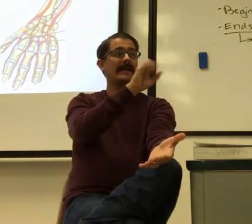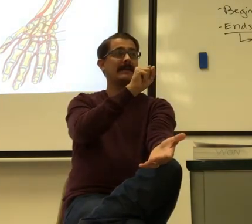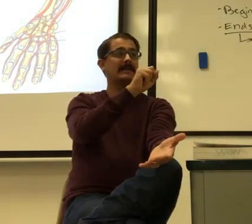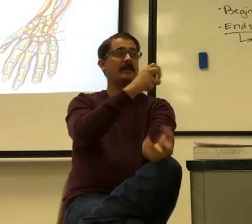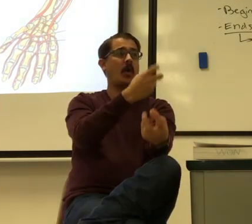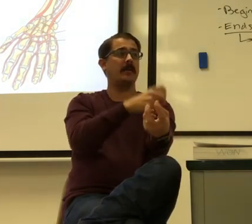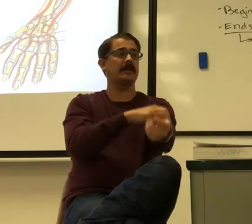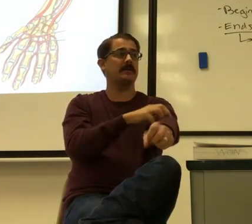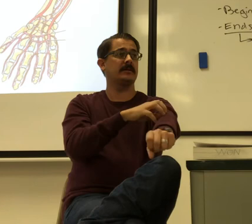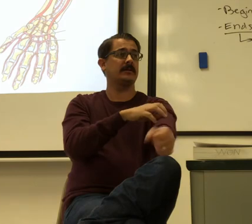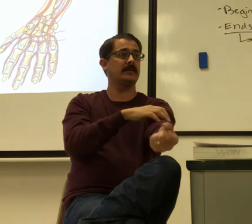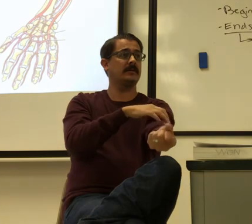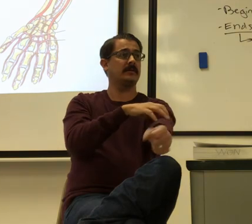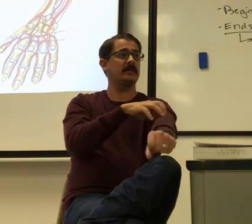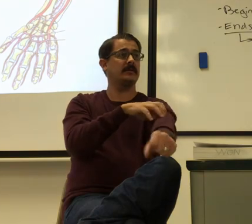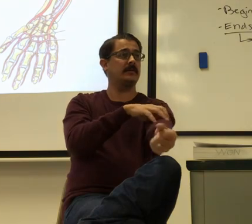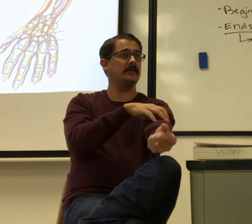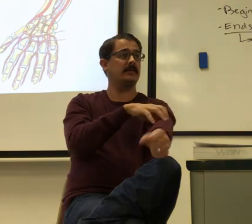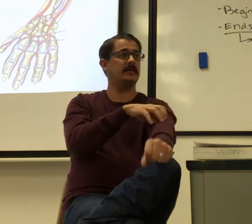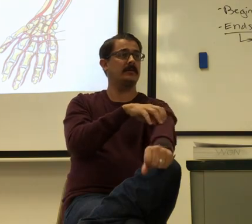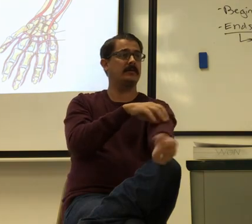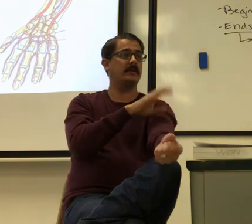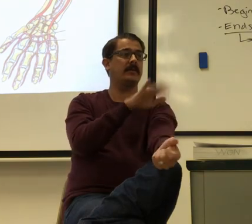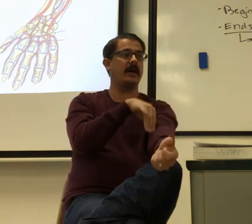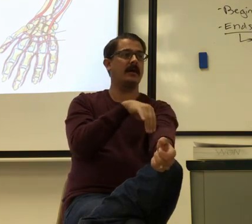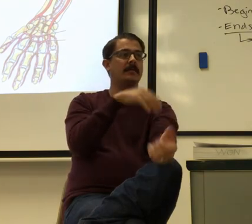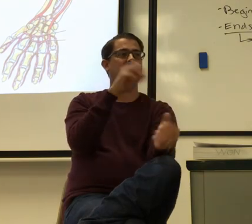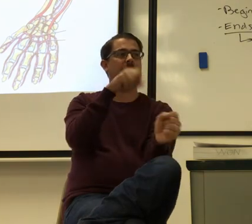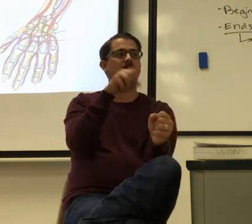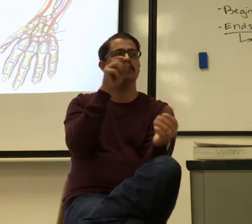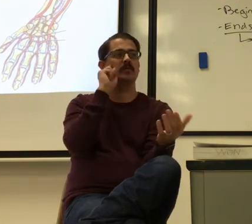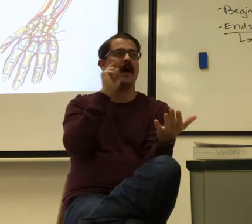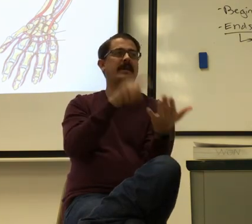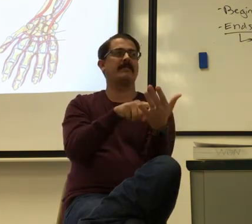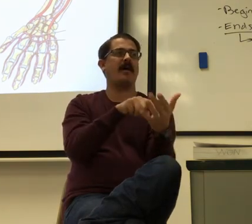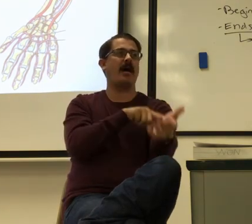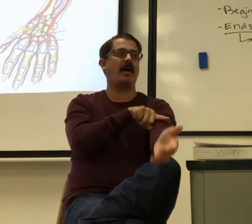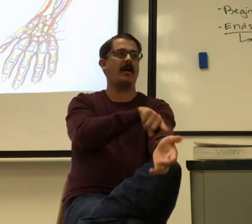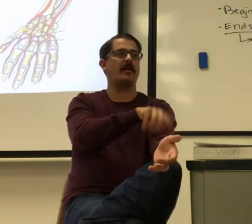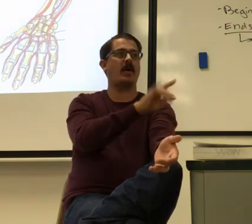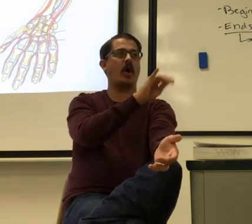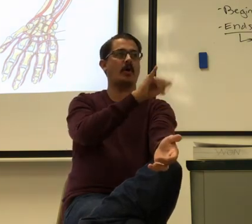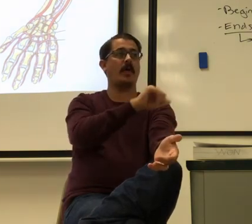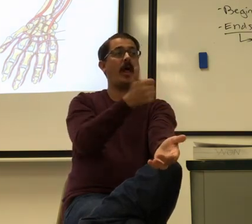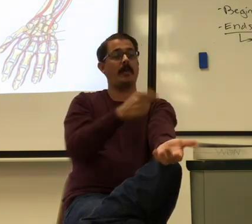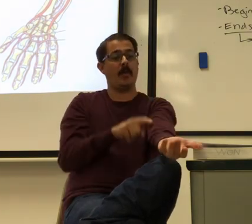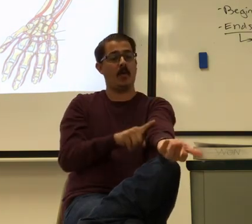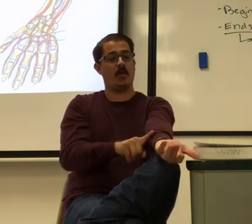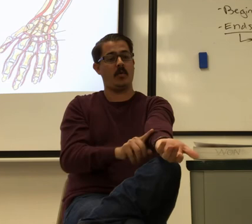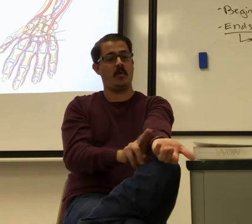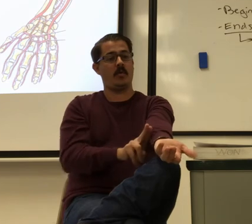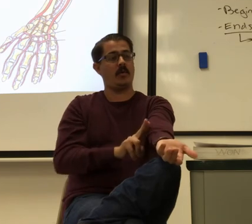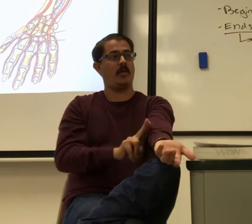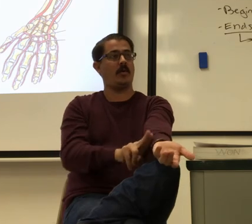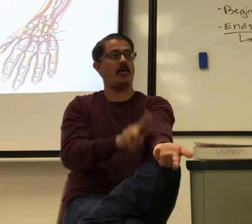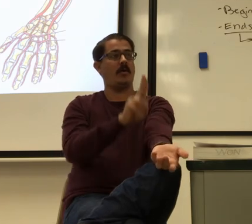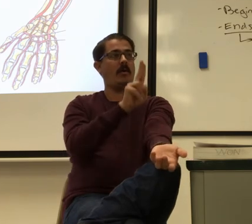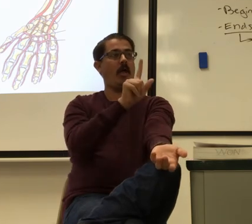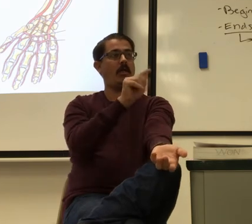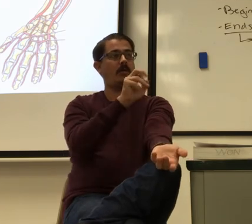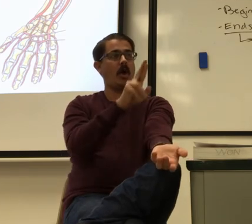it radiates in pronation, supination. You should be able to identify the artery. And then the other bone is the ulnar bone, and you